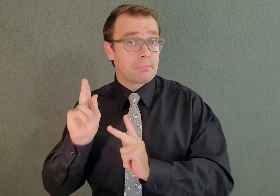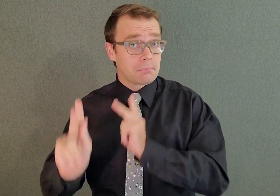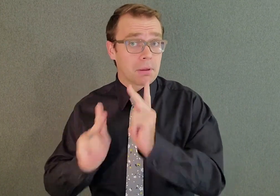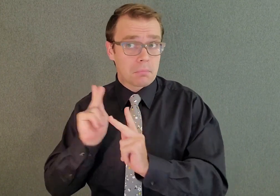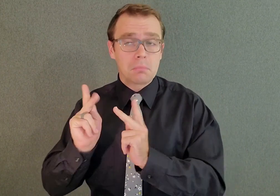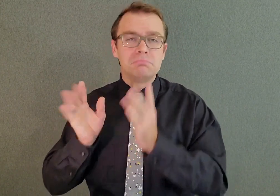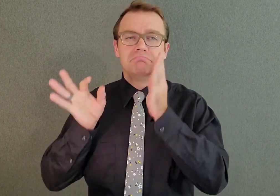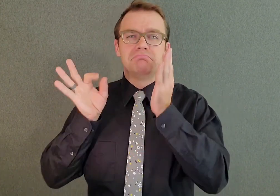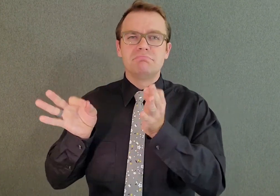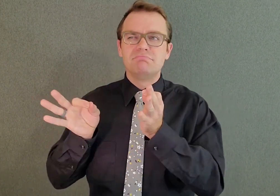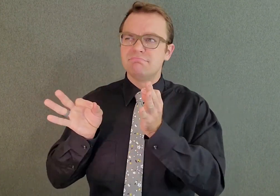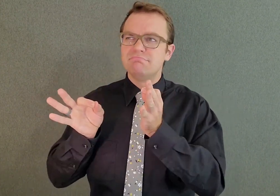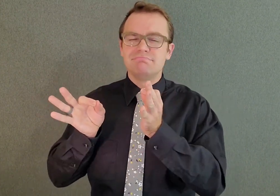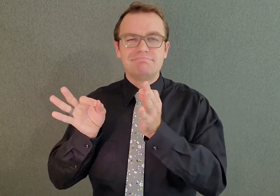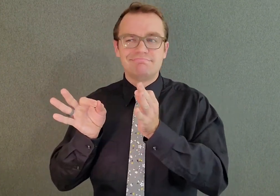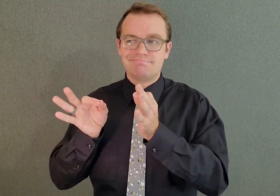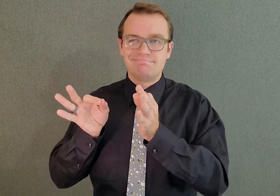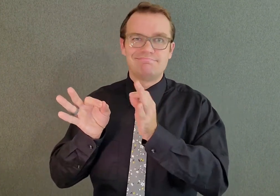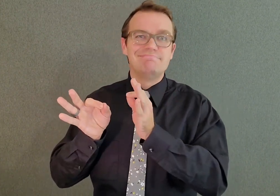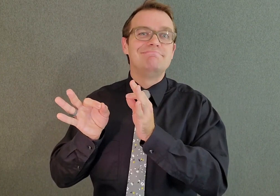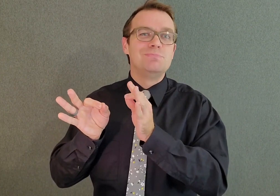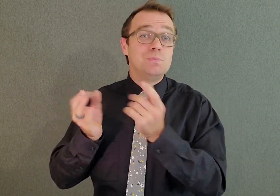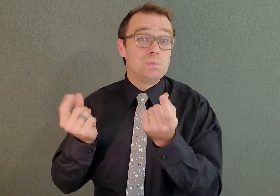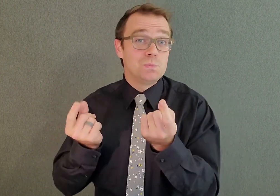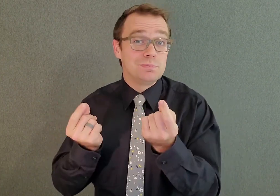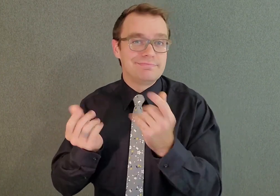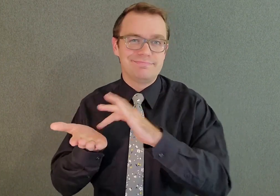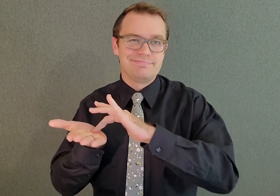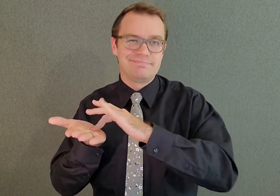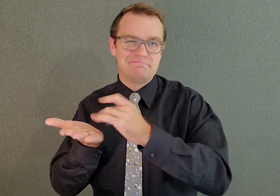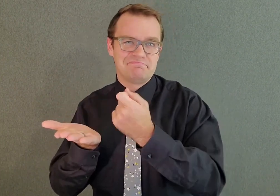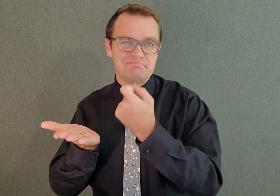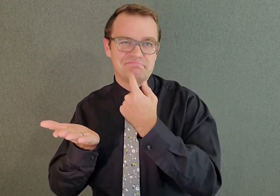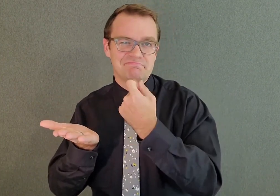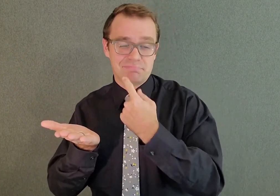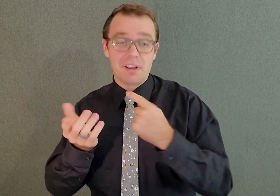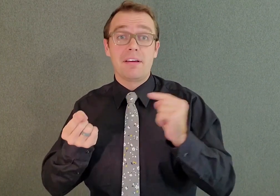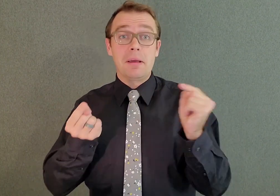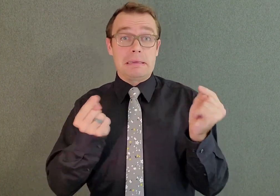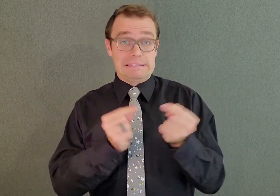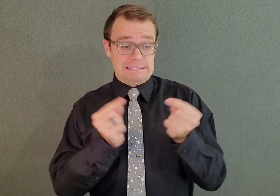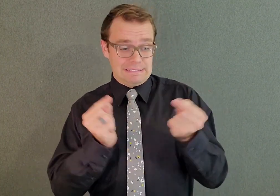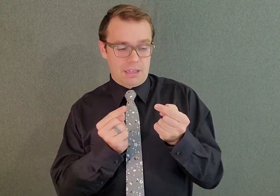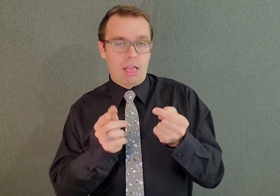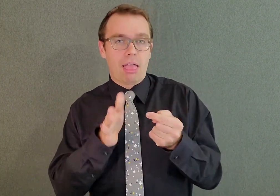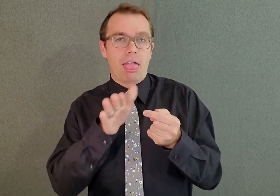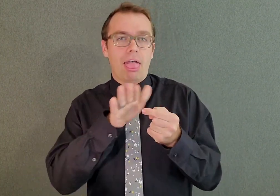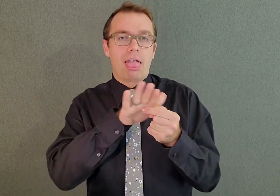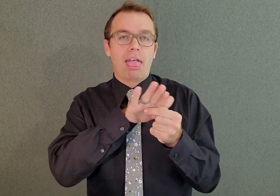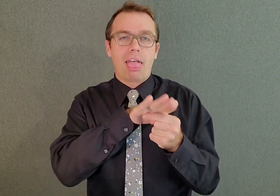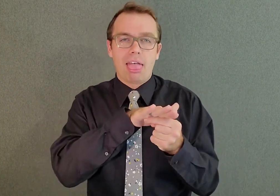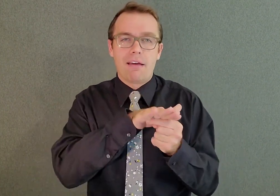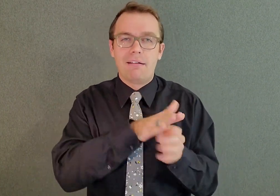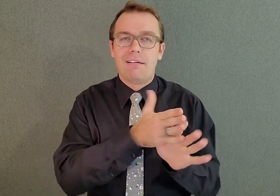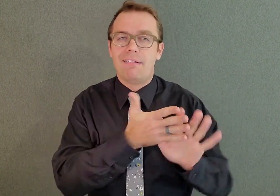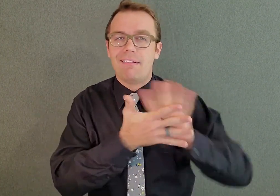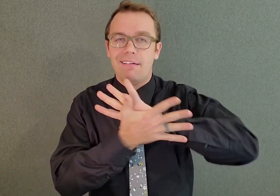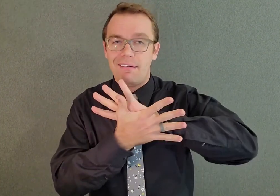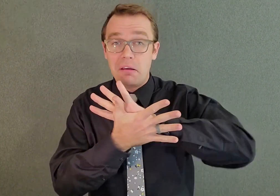Some choose to take what I call symptom extinguishers, also known as medications, to ease their pain. While I understand that a person